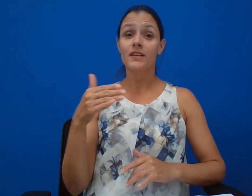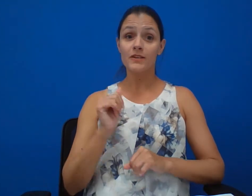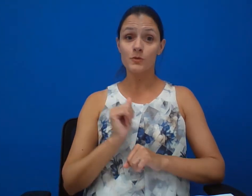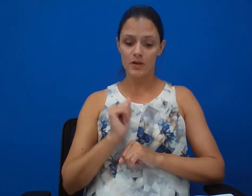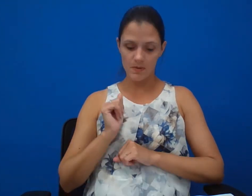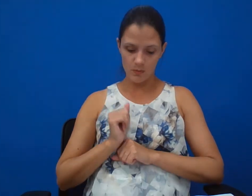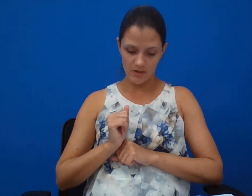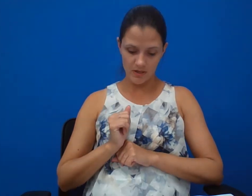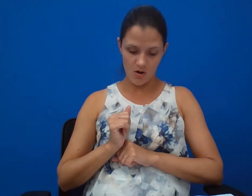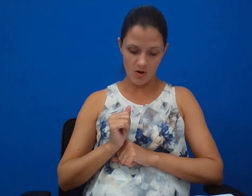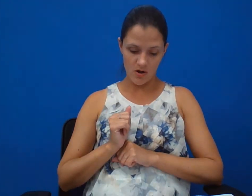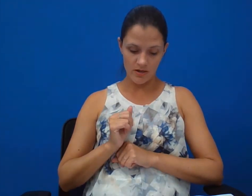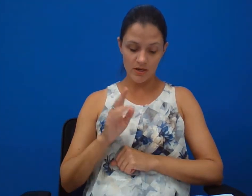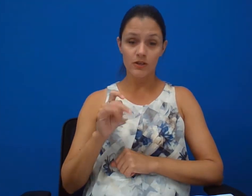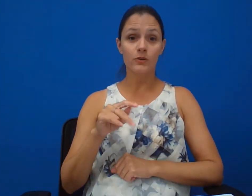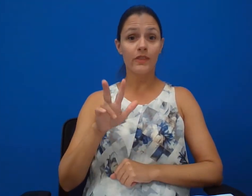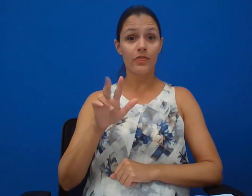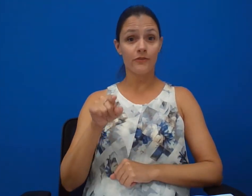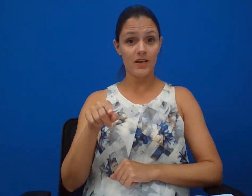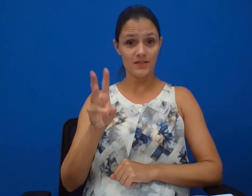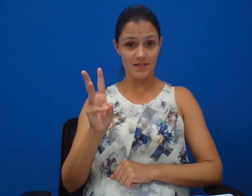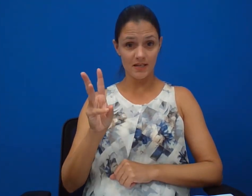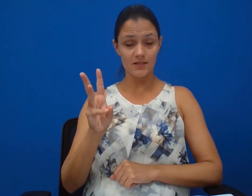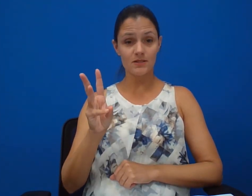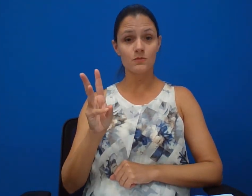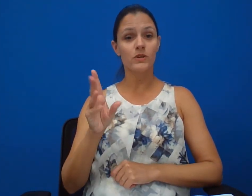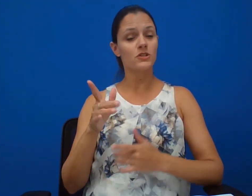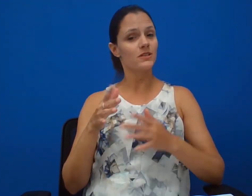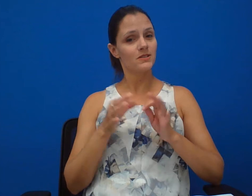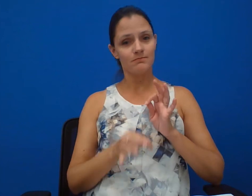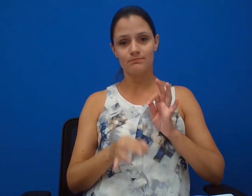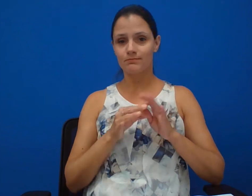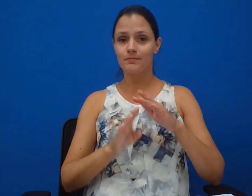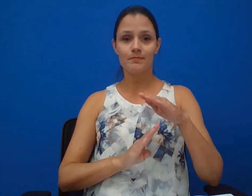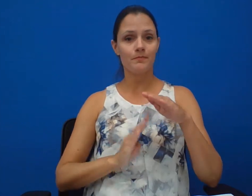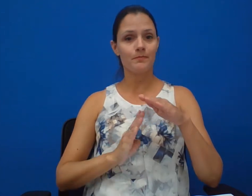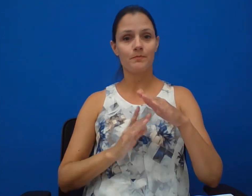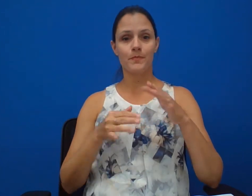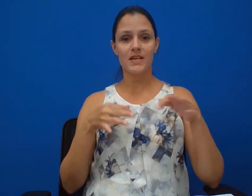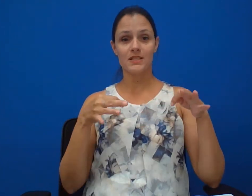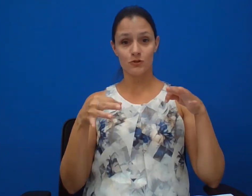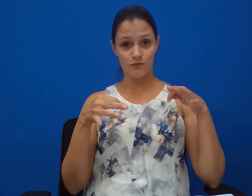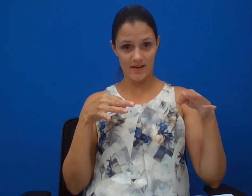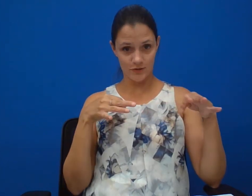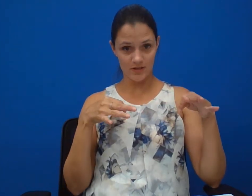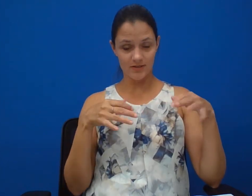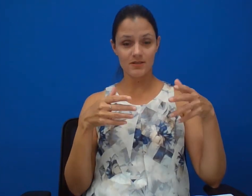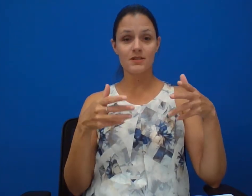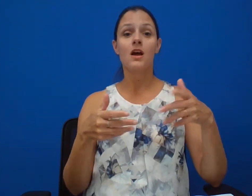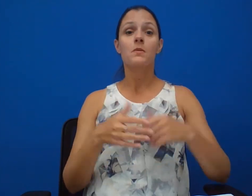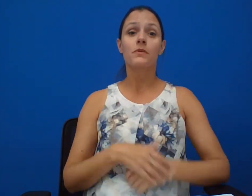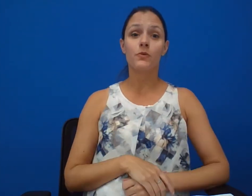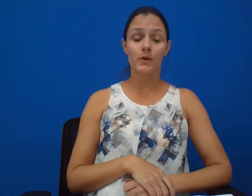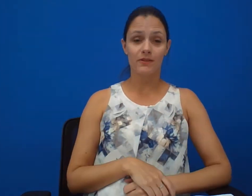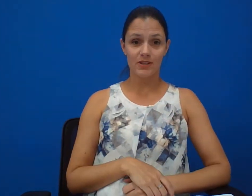Next, we're going to be working on Unit 3.6, which is basic directions. Before we can really get